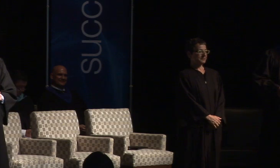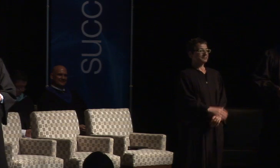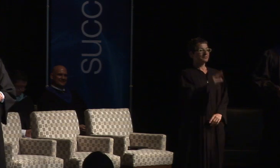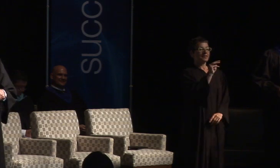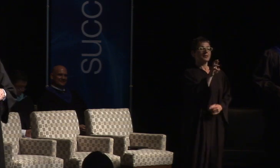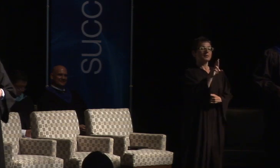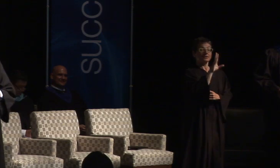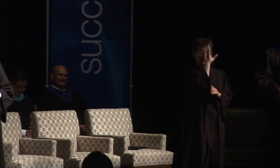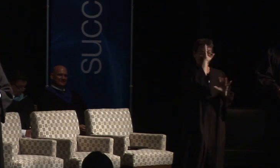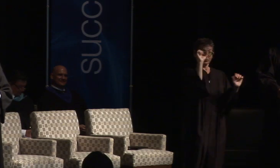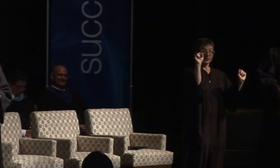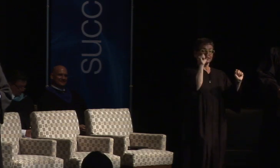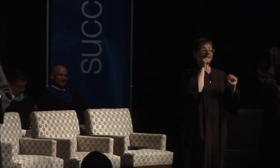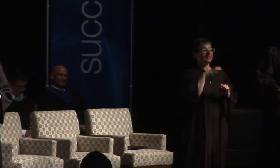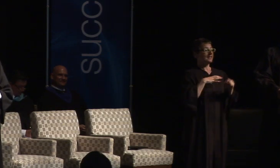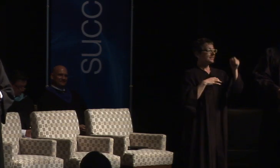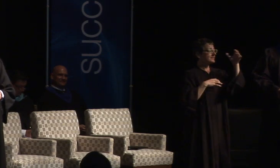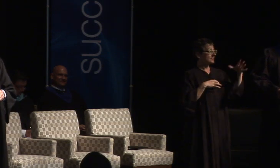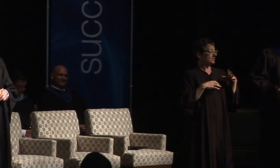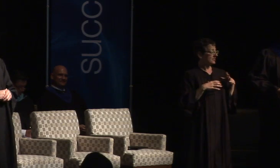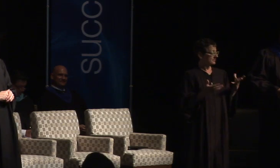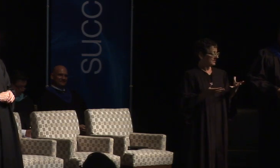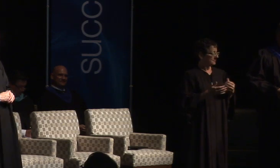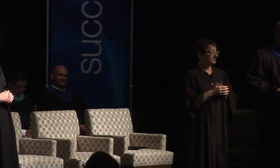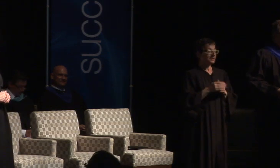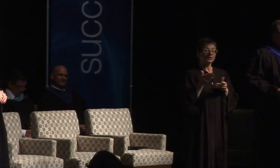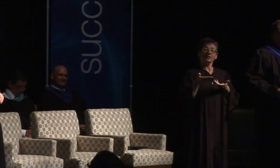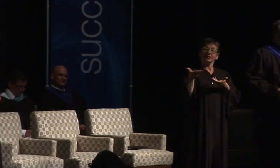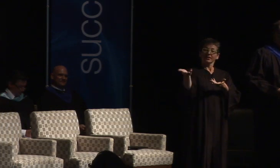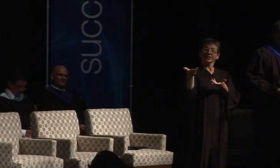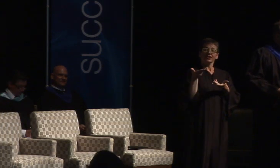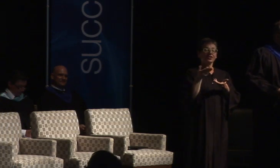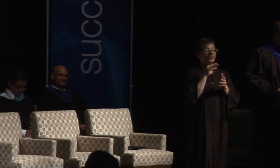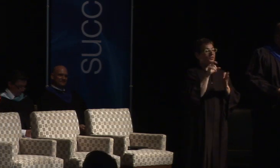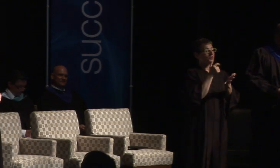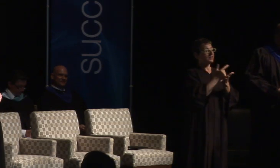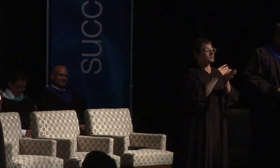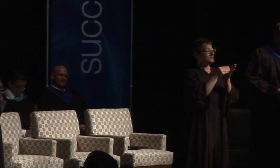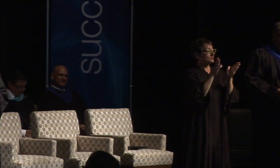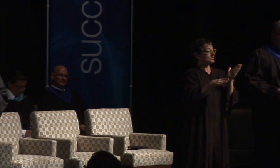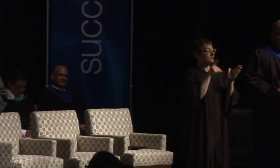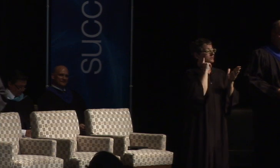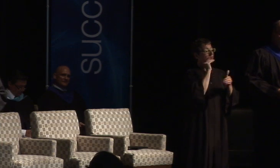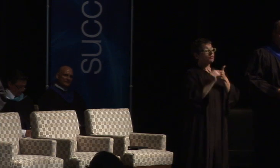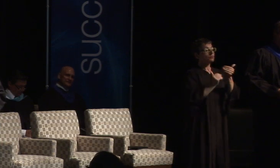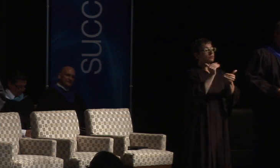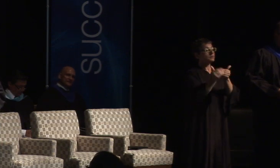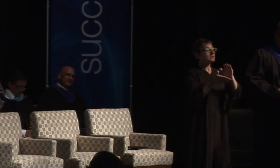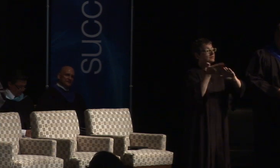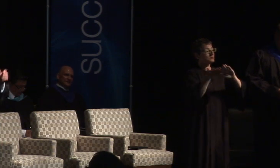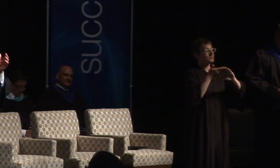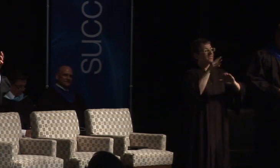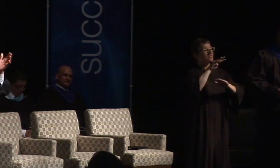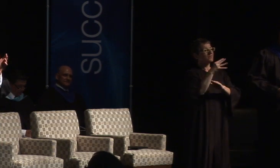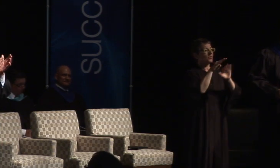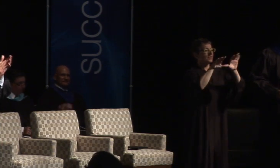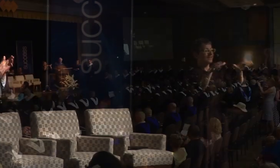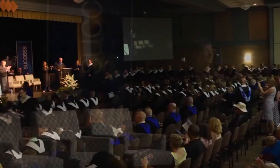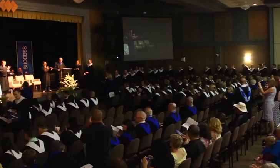Mr. President, ladies and gentlemen, the graduates in Process Operations, 4th Class Power